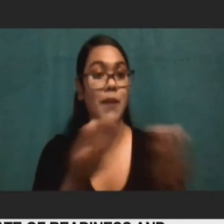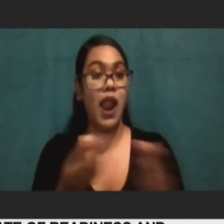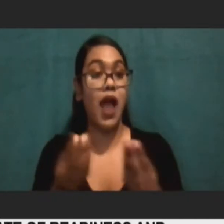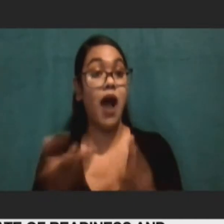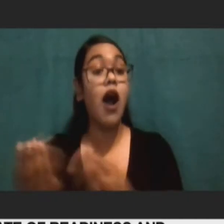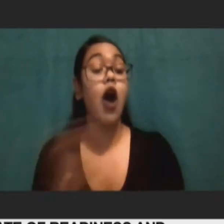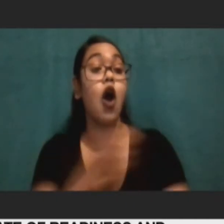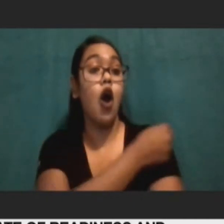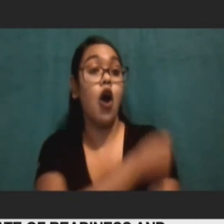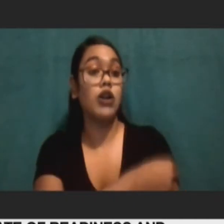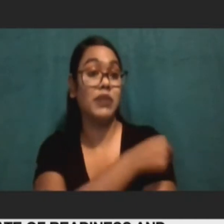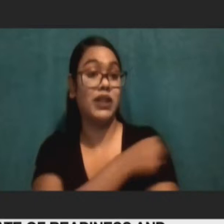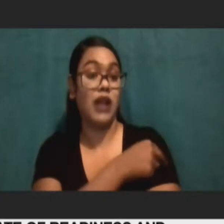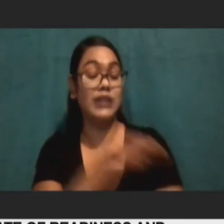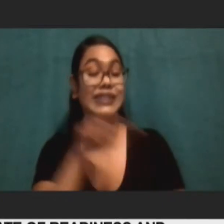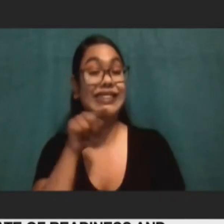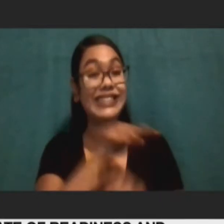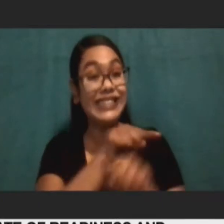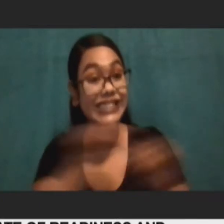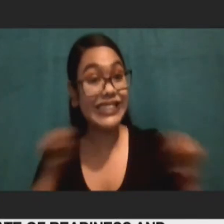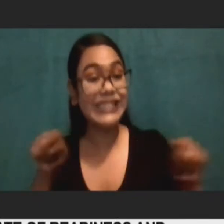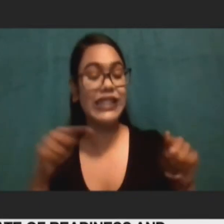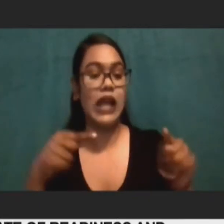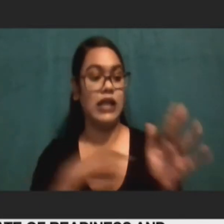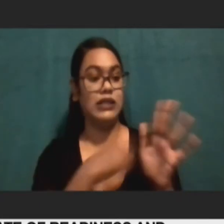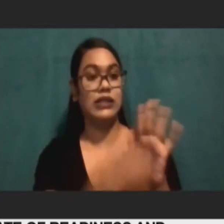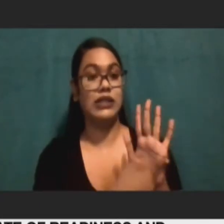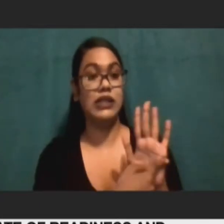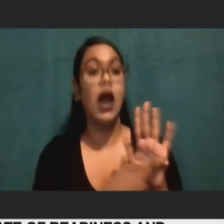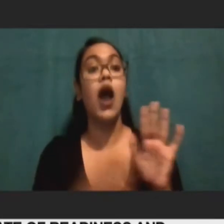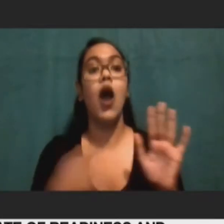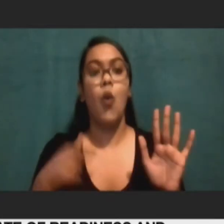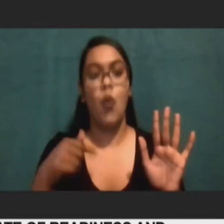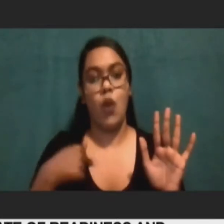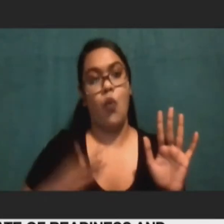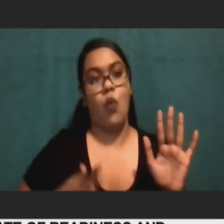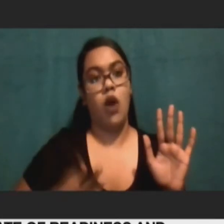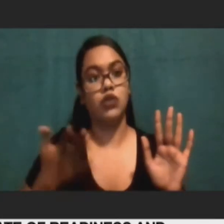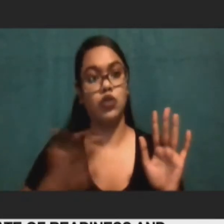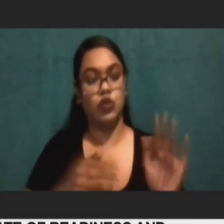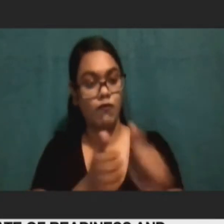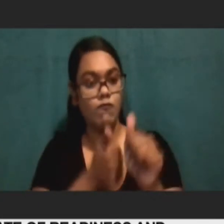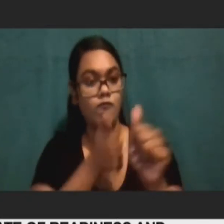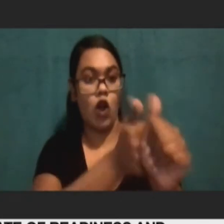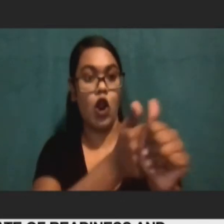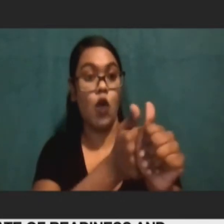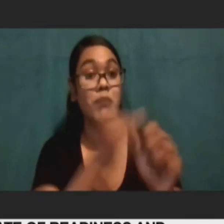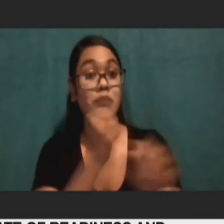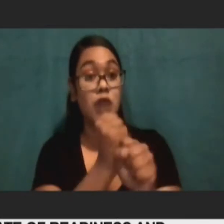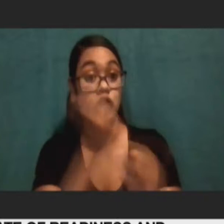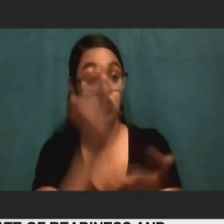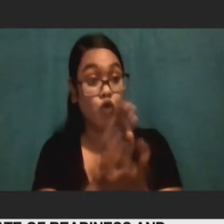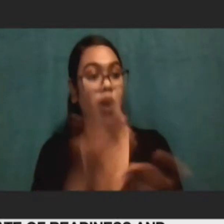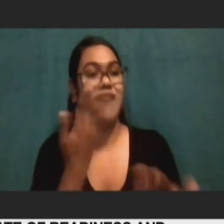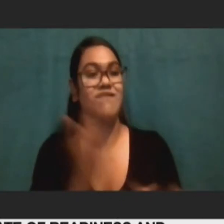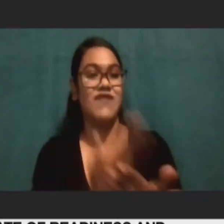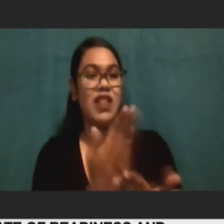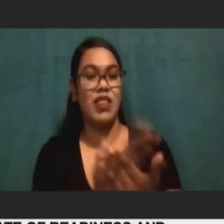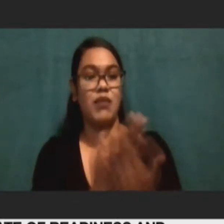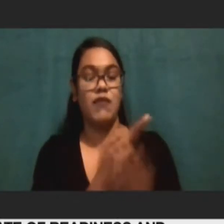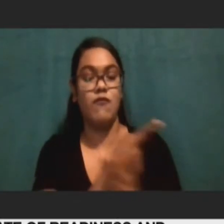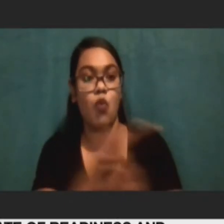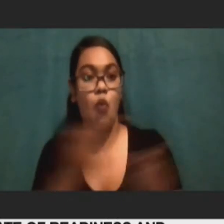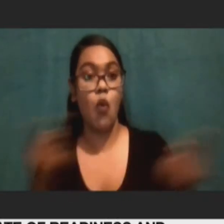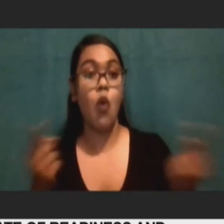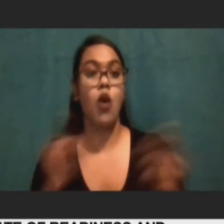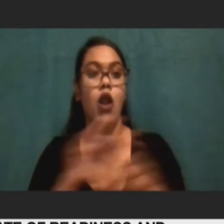our experts, that is our staff in the forefront, in the trenches of fighting COVID-19, are well supported. We